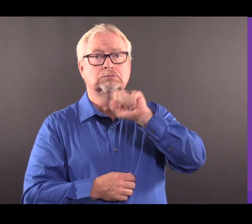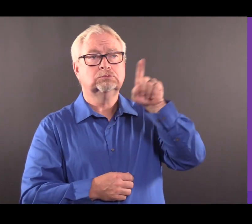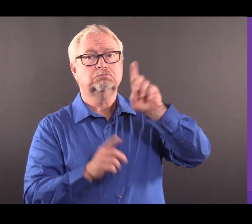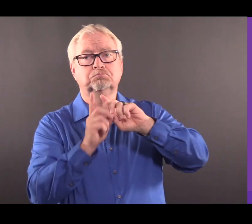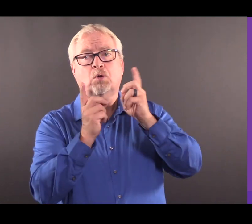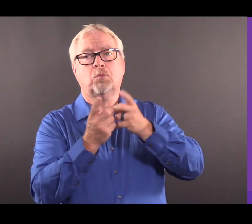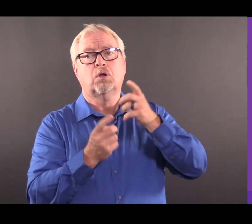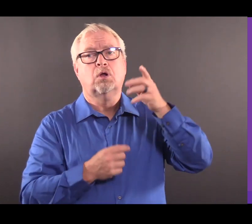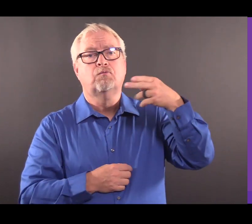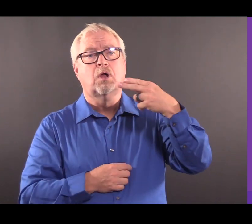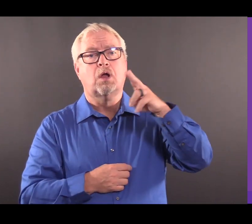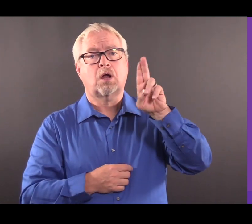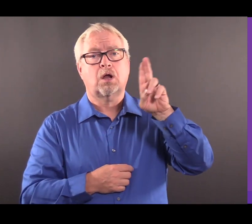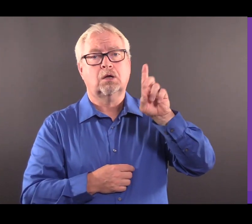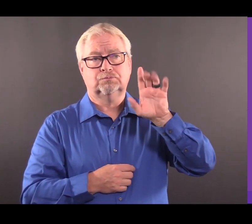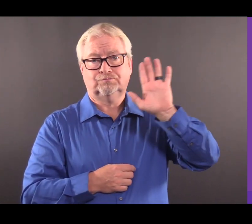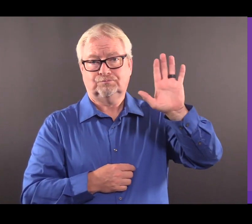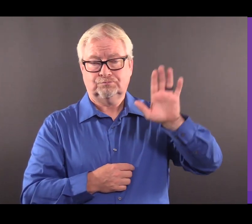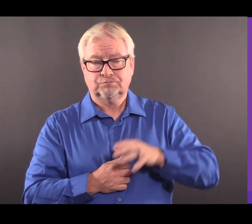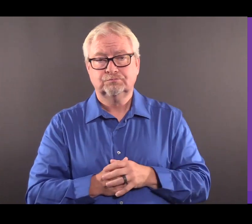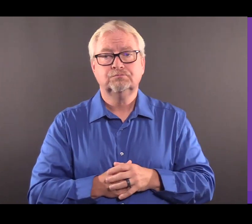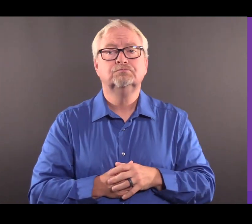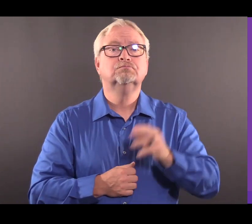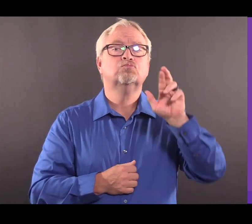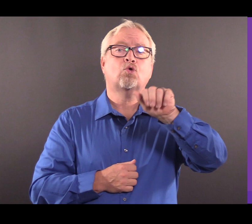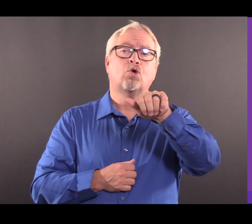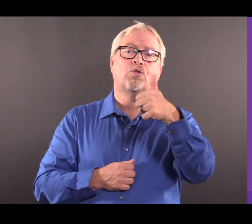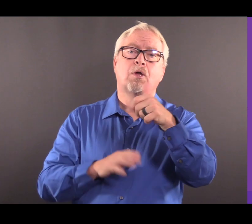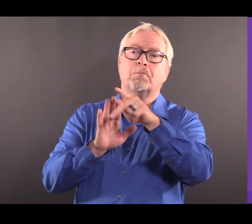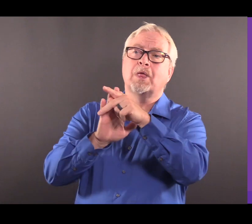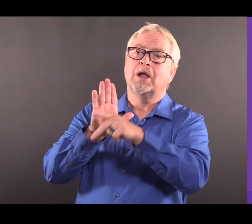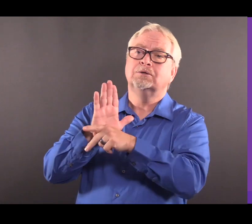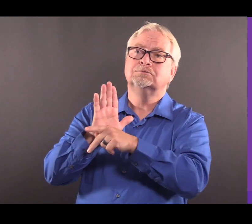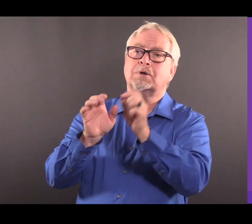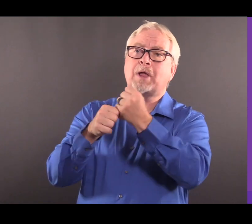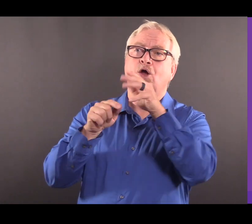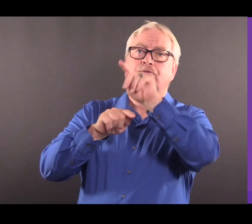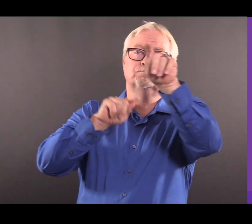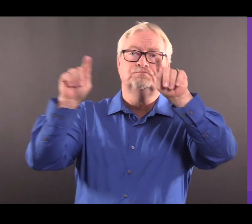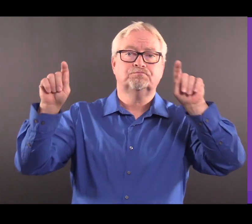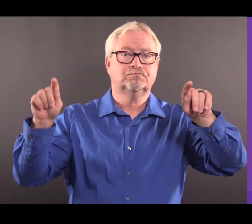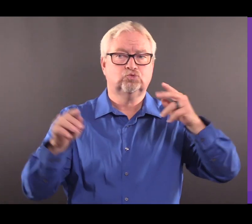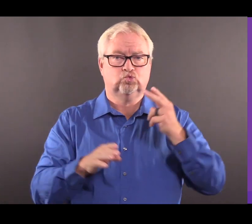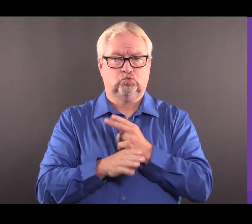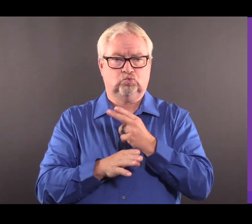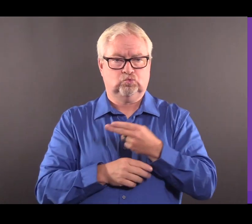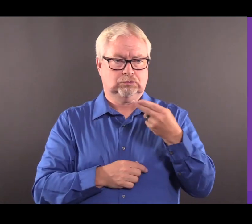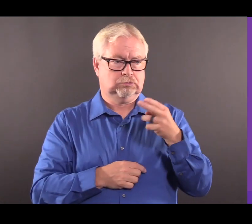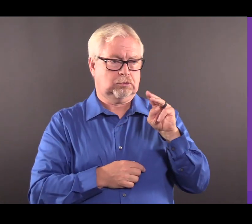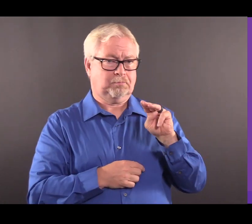houselessness. The U.S. Department of Housing and Urban Development, or HUD, and